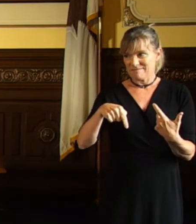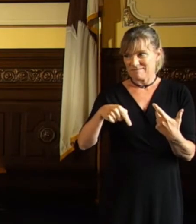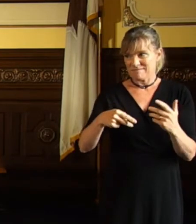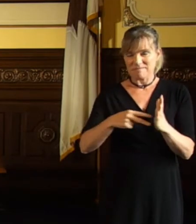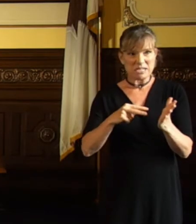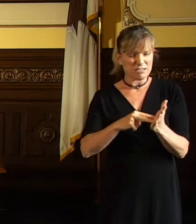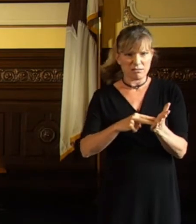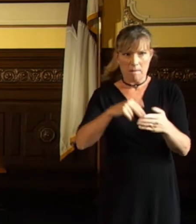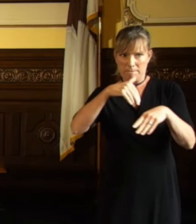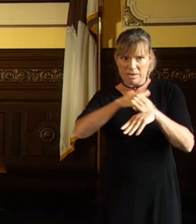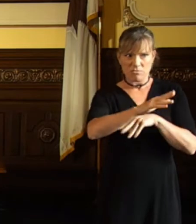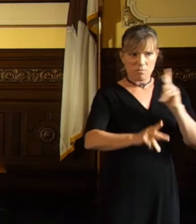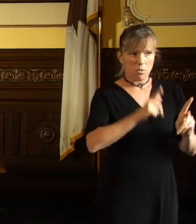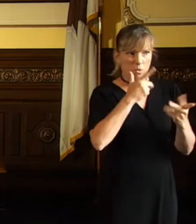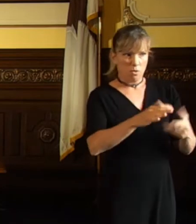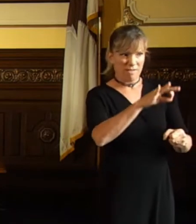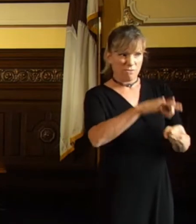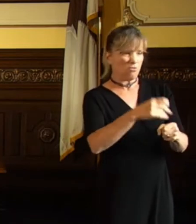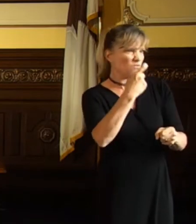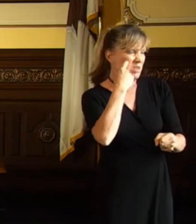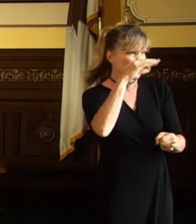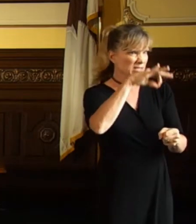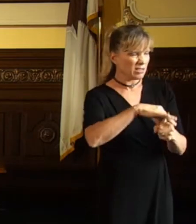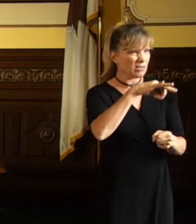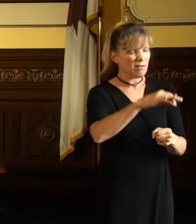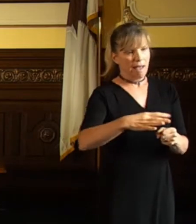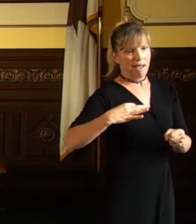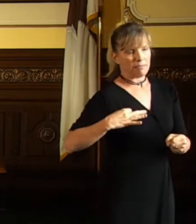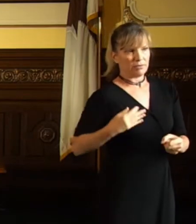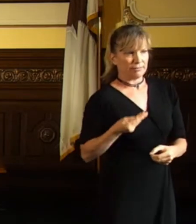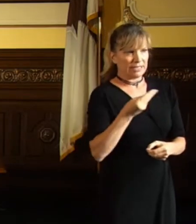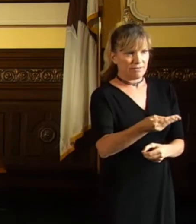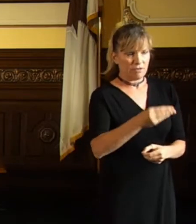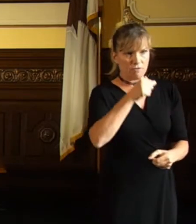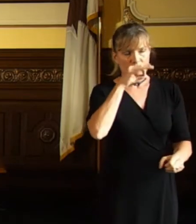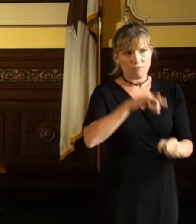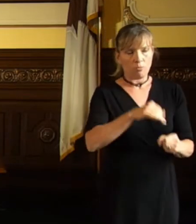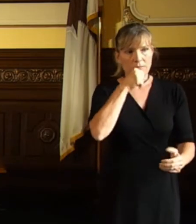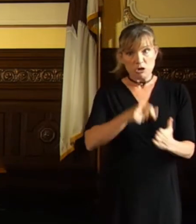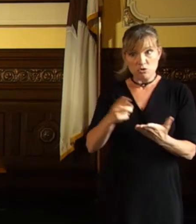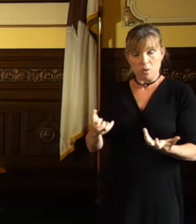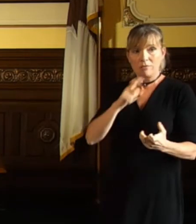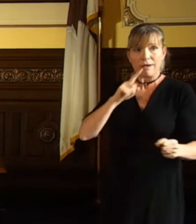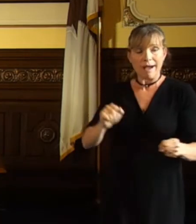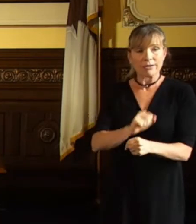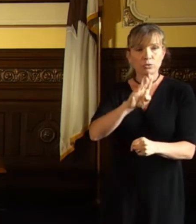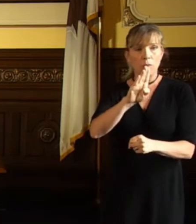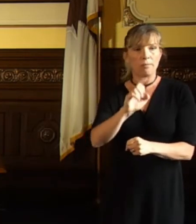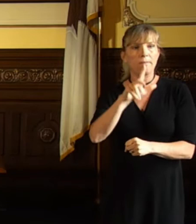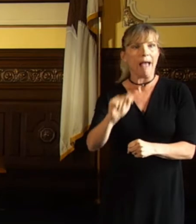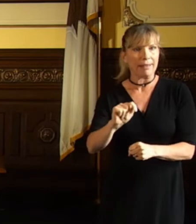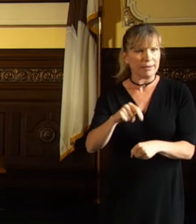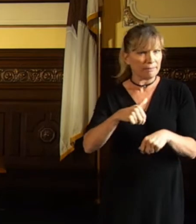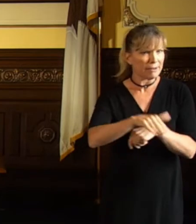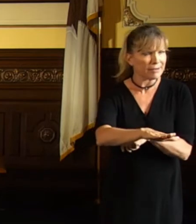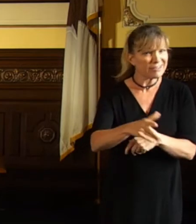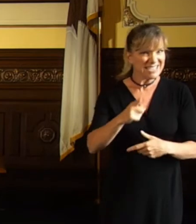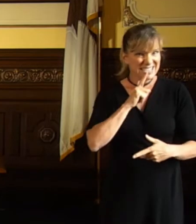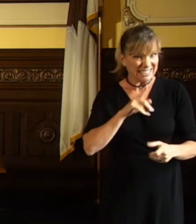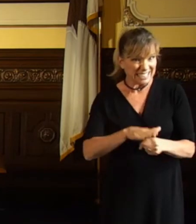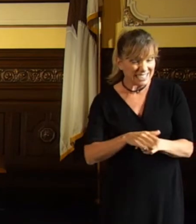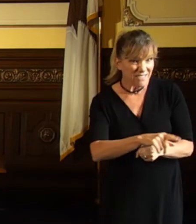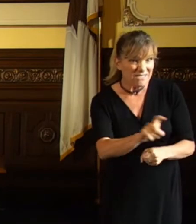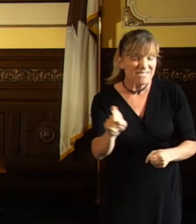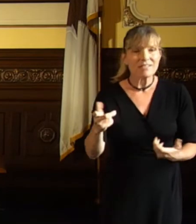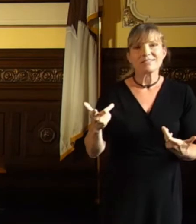be mailing to people who voted in recent elections applications for vote by mail. You had wanted actual ballots mailed. So does it go far